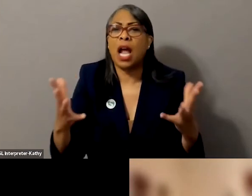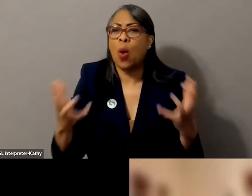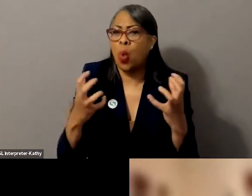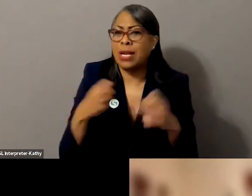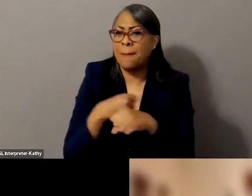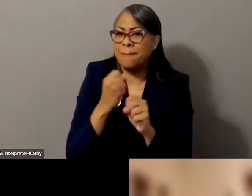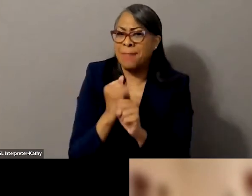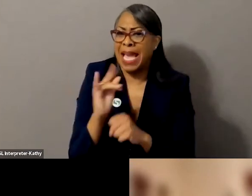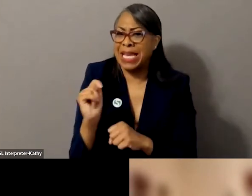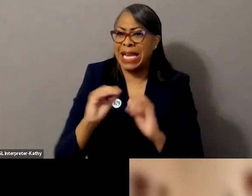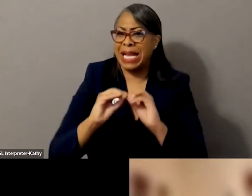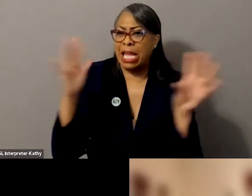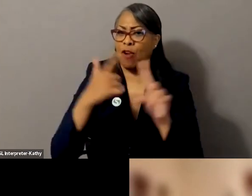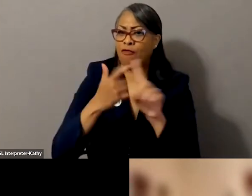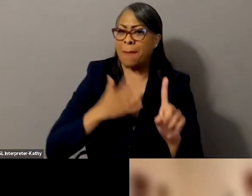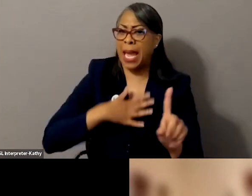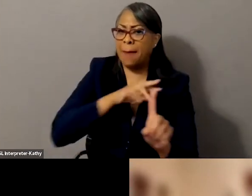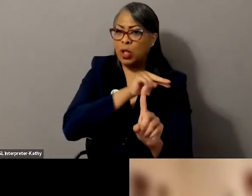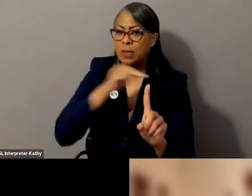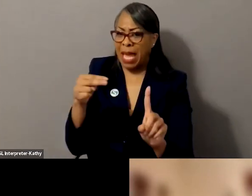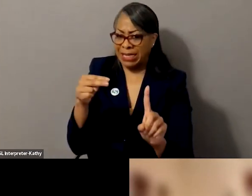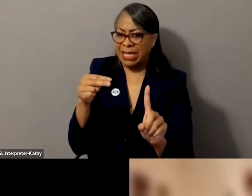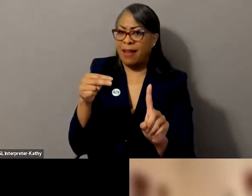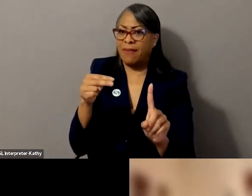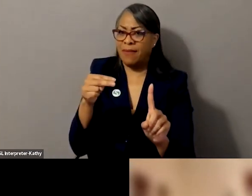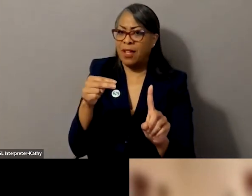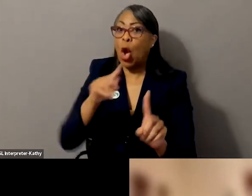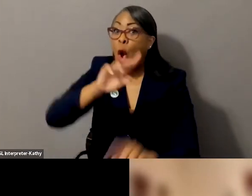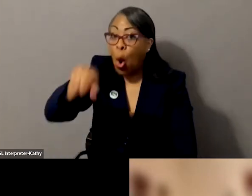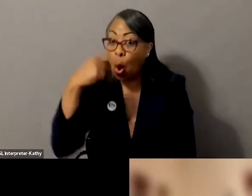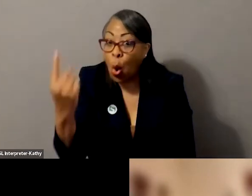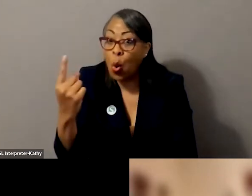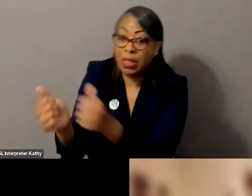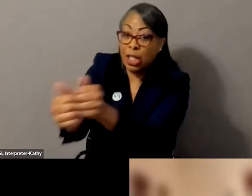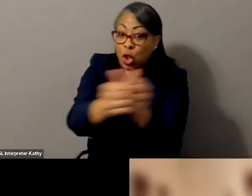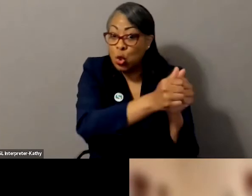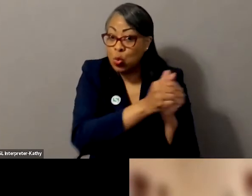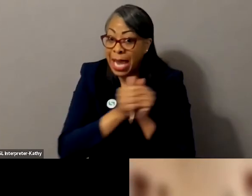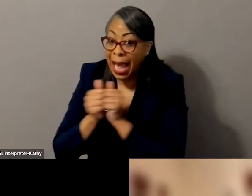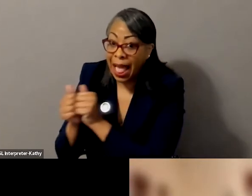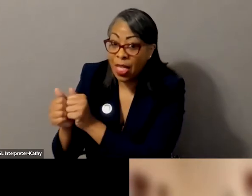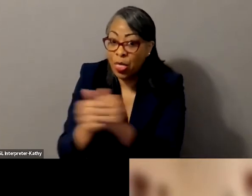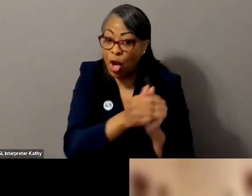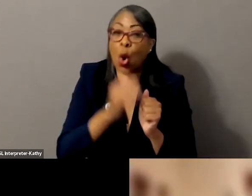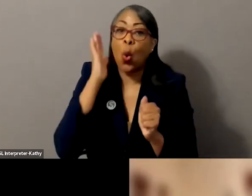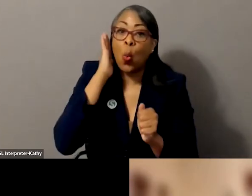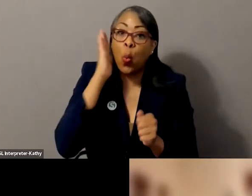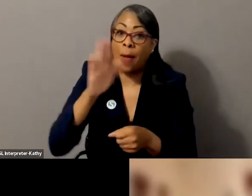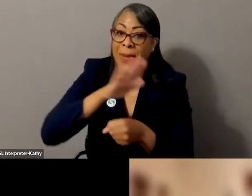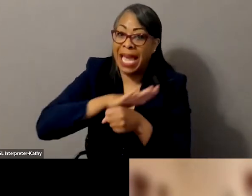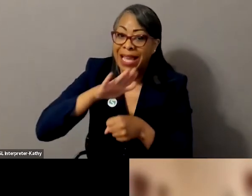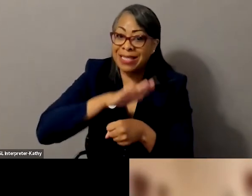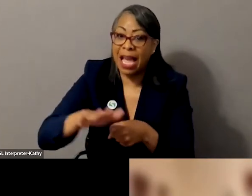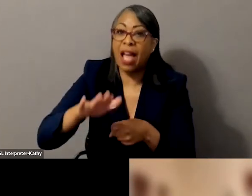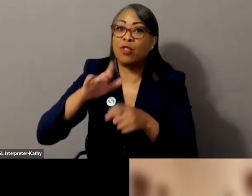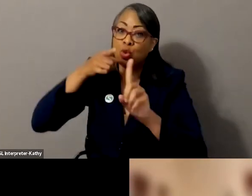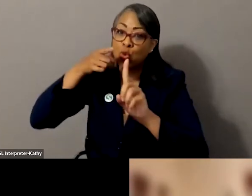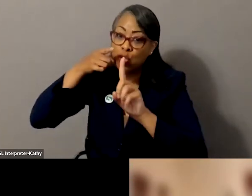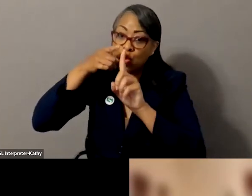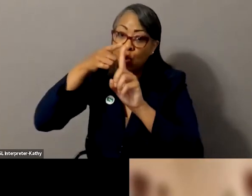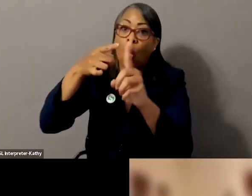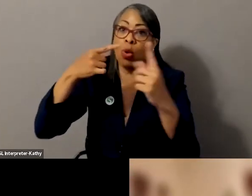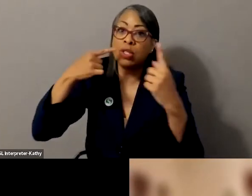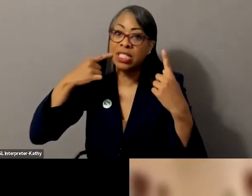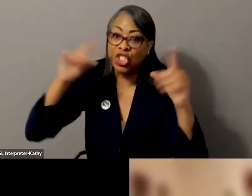my perspective that it's only together will they be sufficient enough to achieve the goals of this